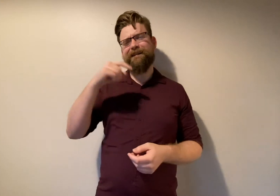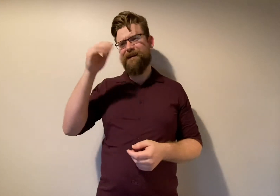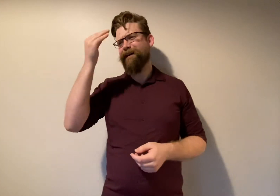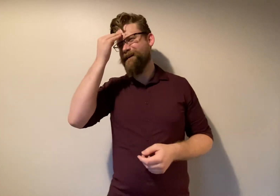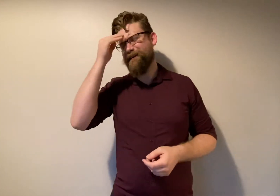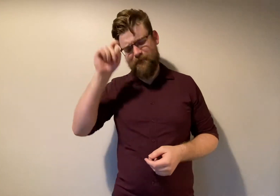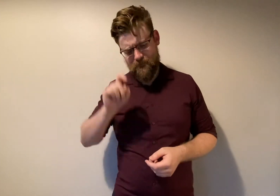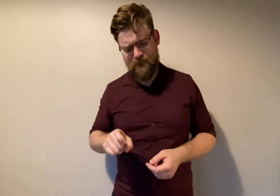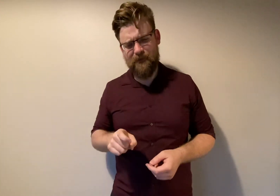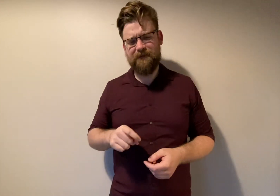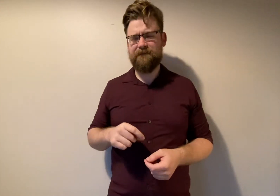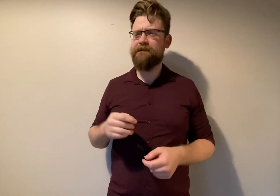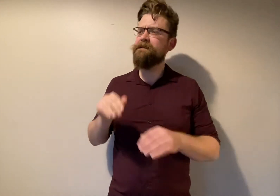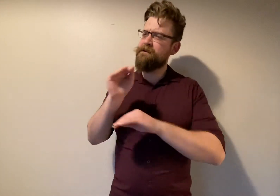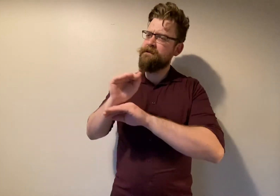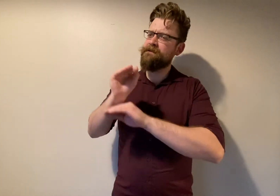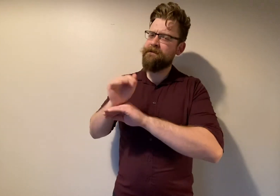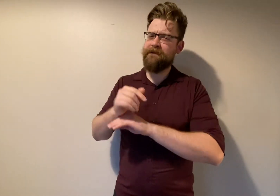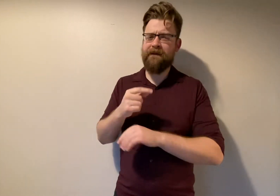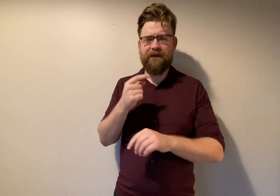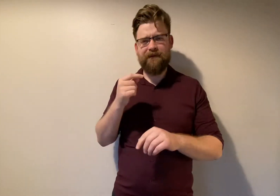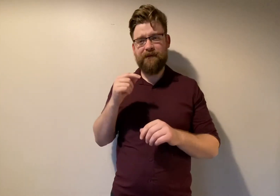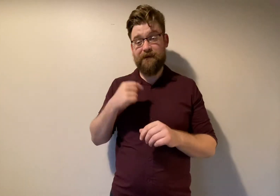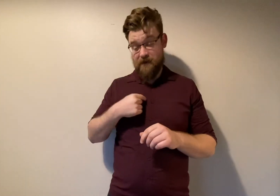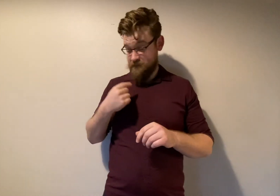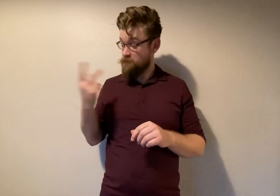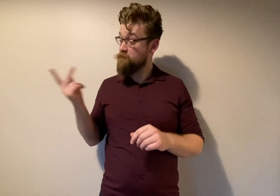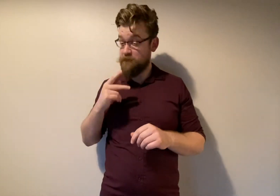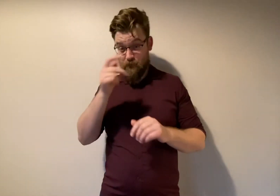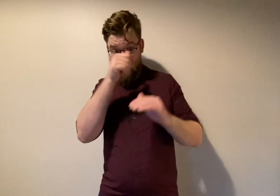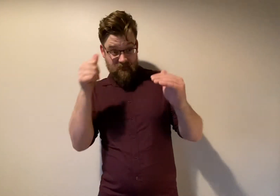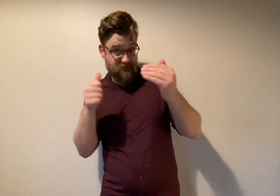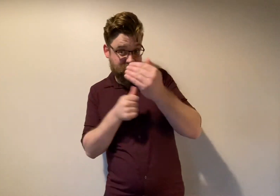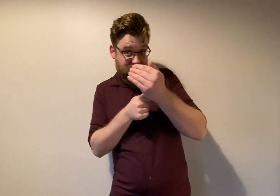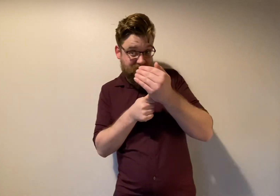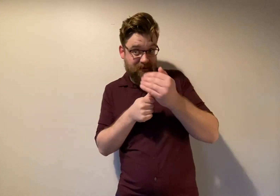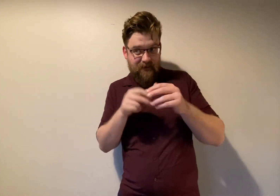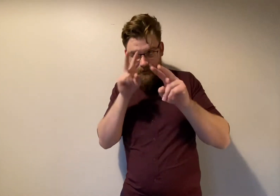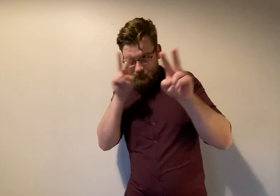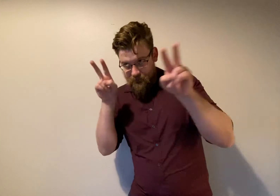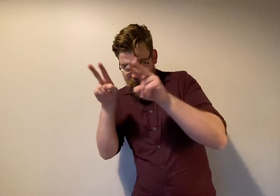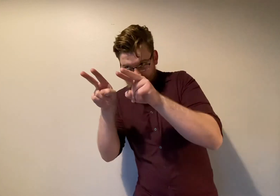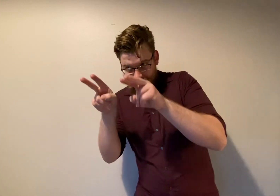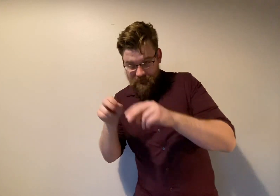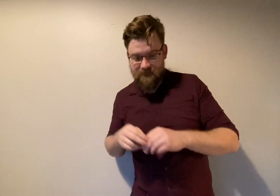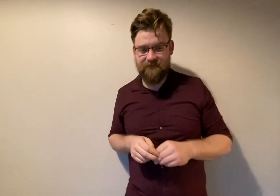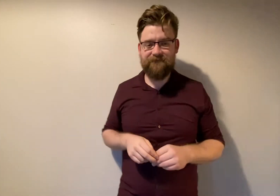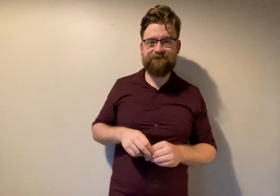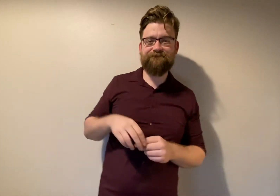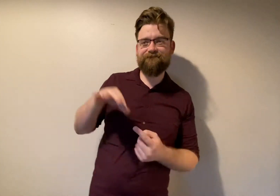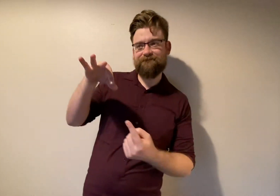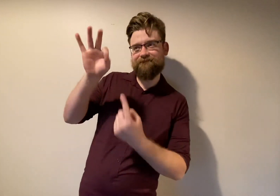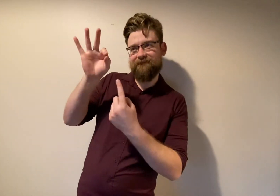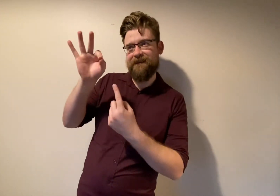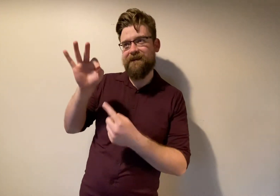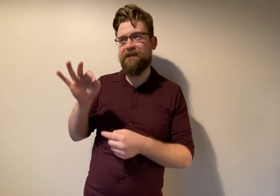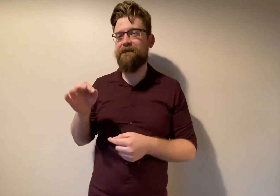As soon as it was midnight, there came in 2 little naked